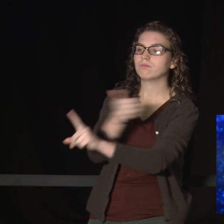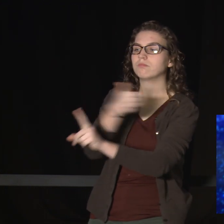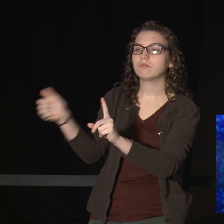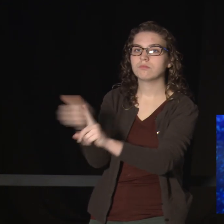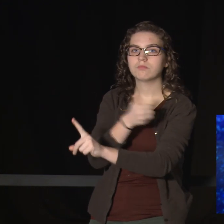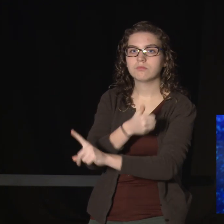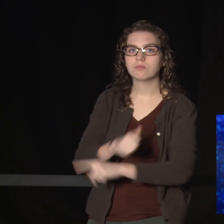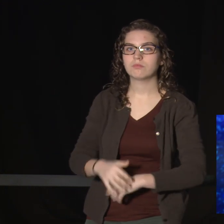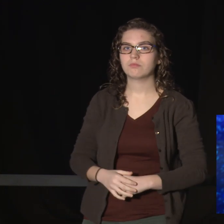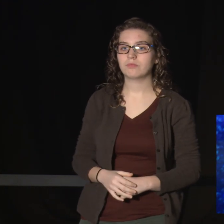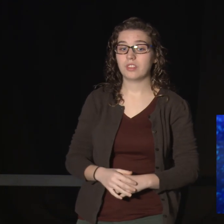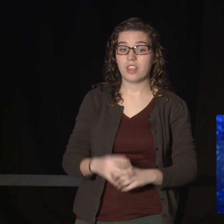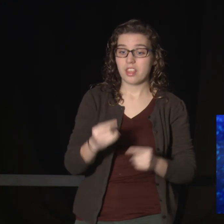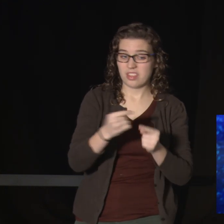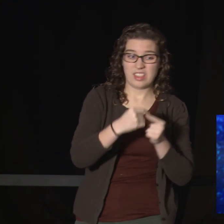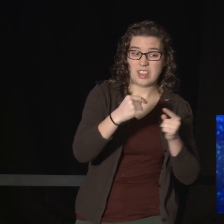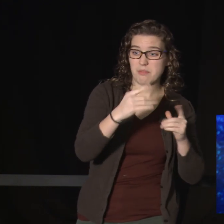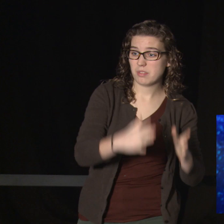Drove their enemies crazy.